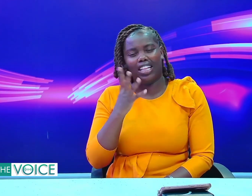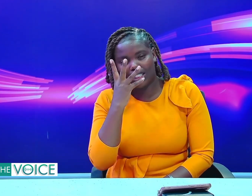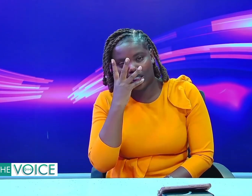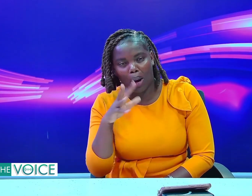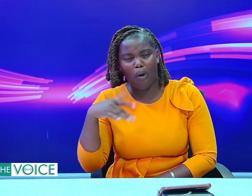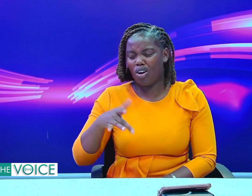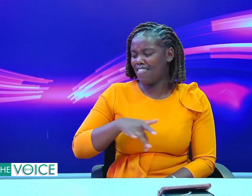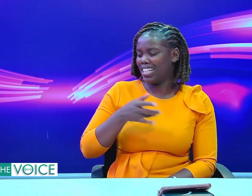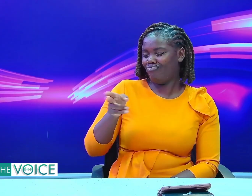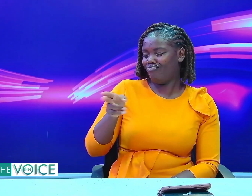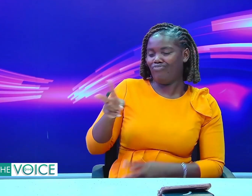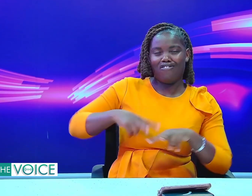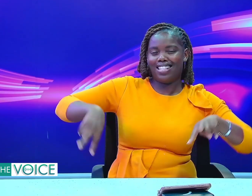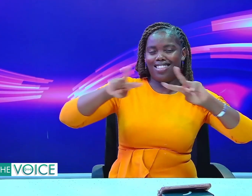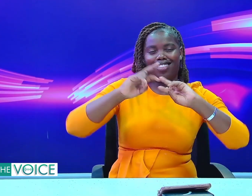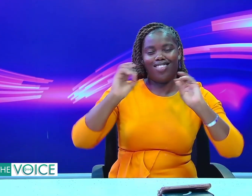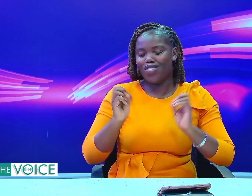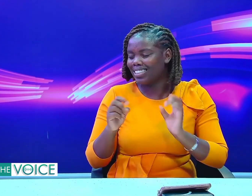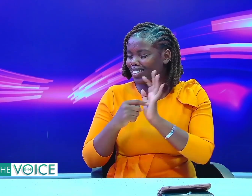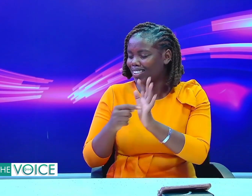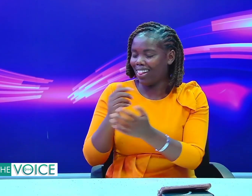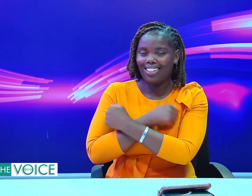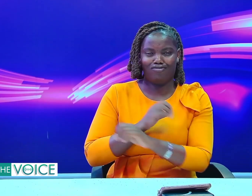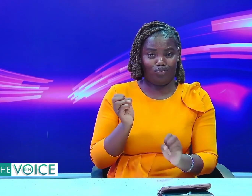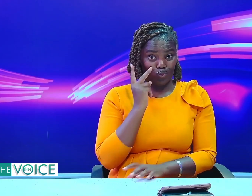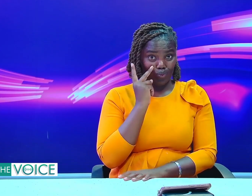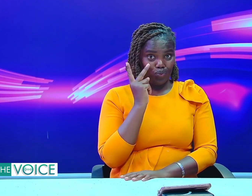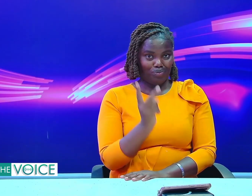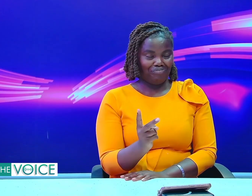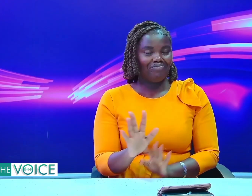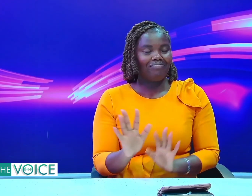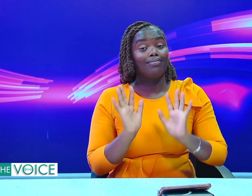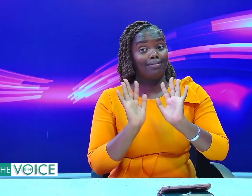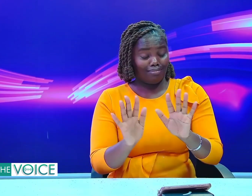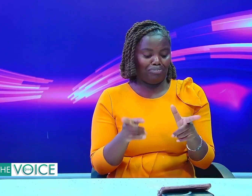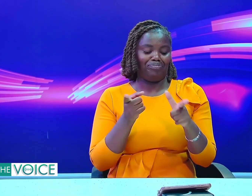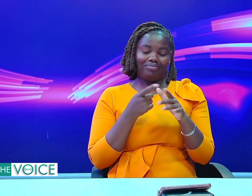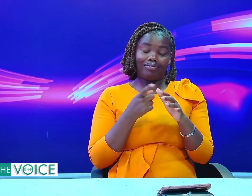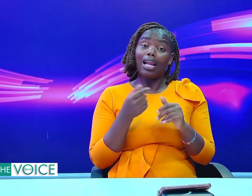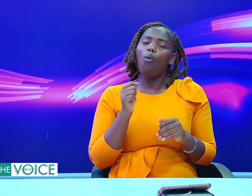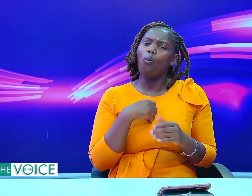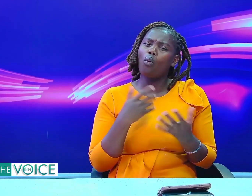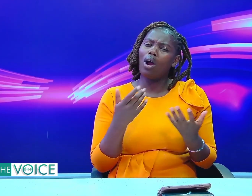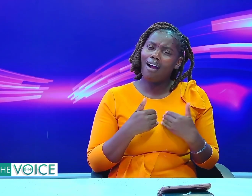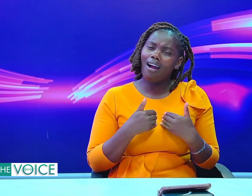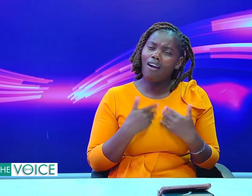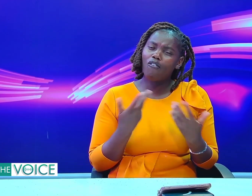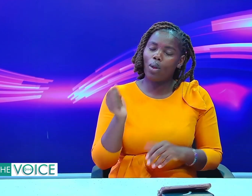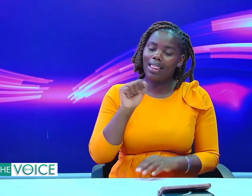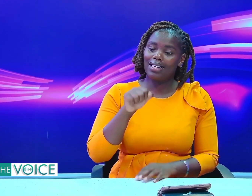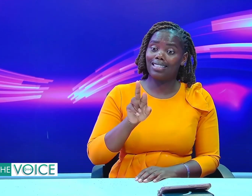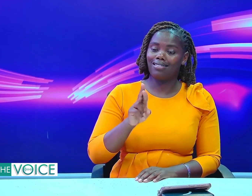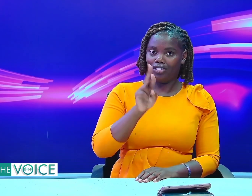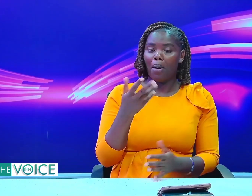because they feel that, they feel maybe sometimes embarrassed to walk with them and go with them to all these outings and all